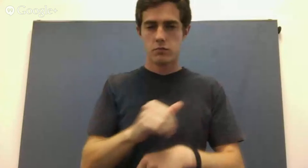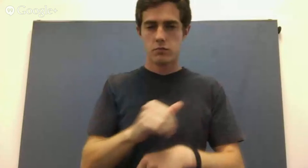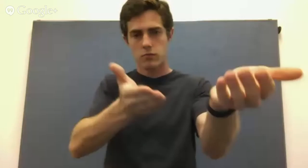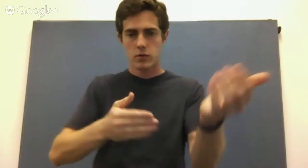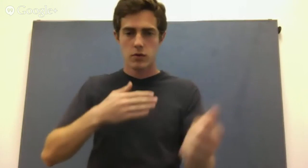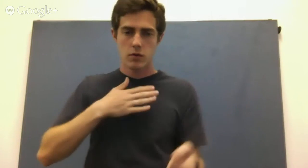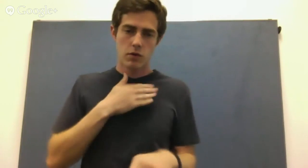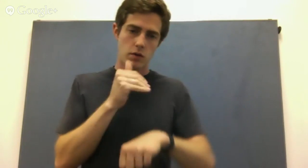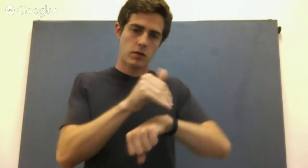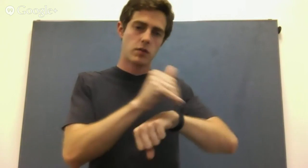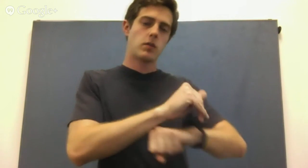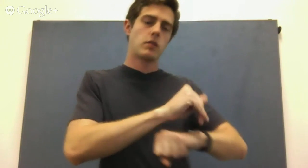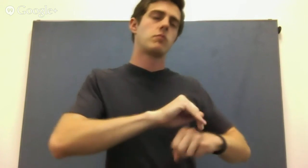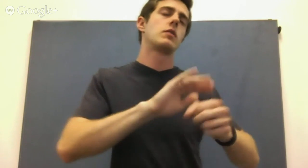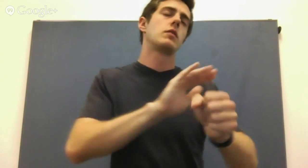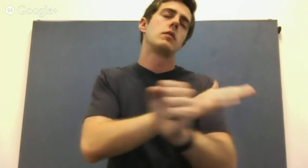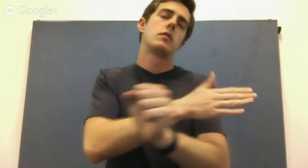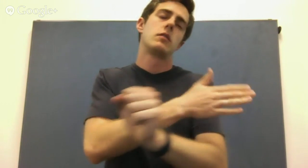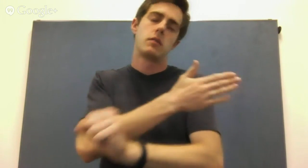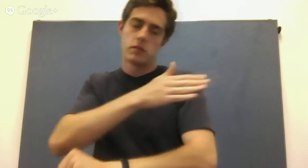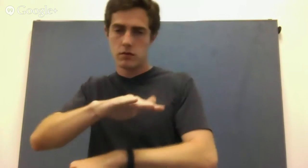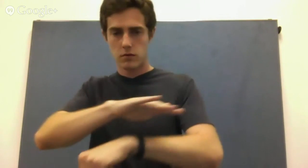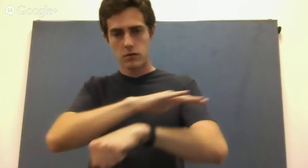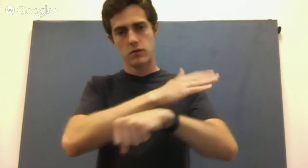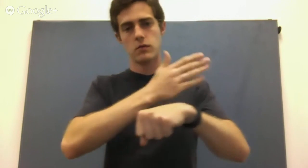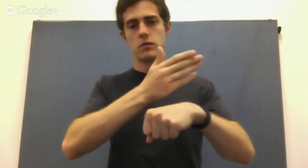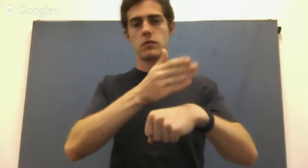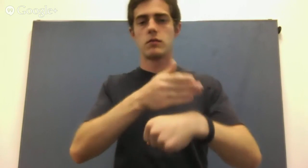My lullaby,